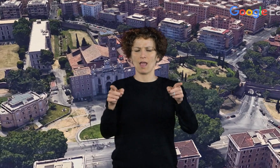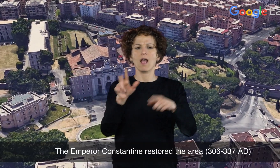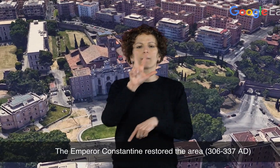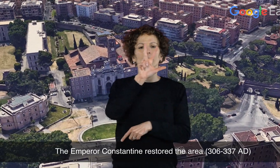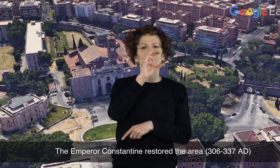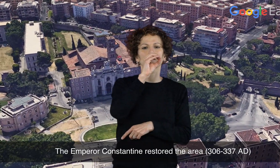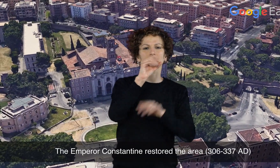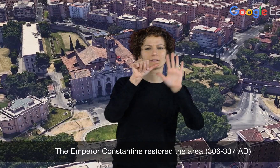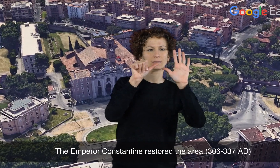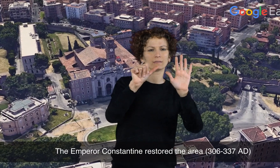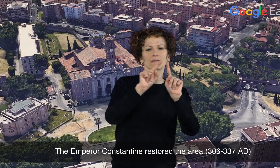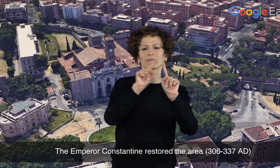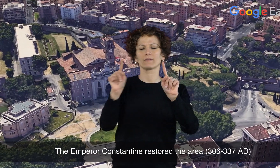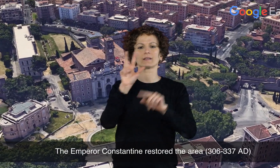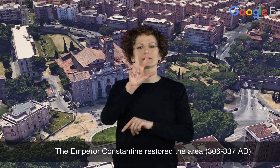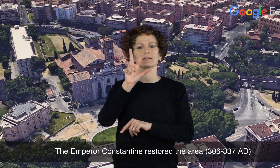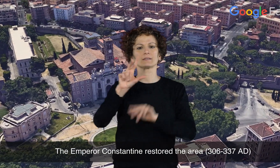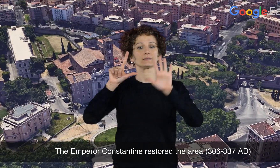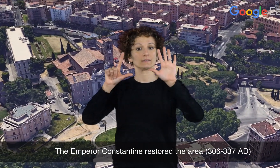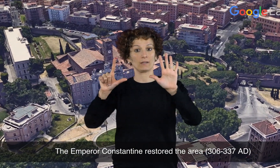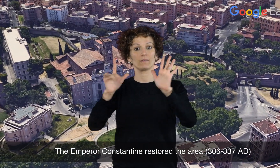The Emperor Constantine restored the area